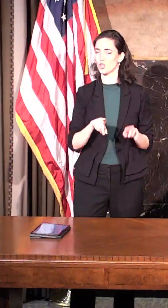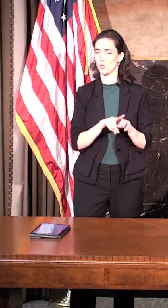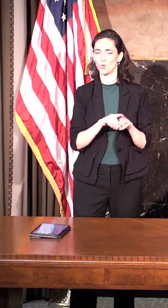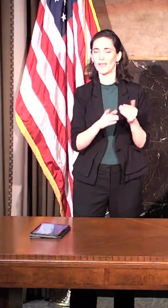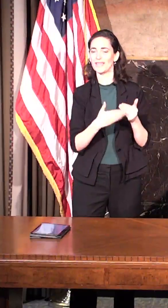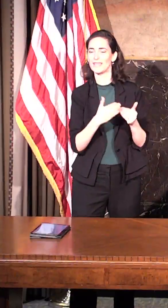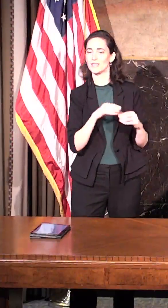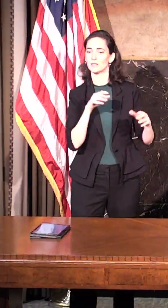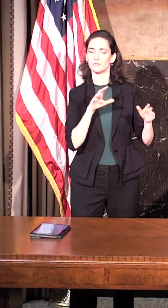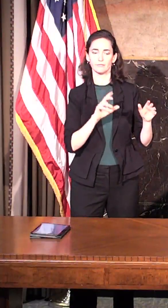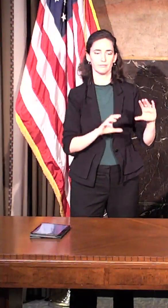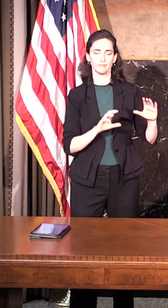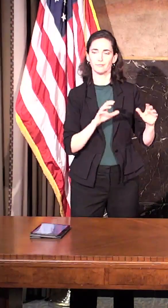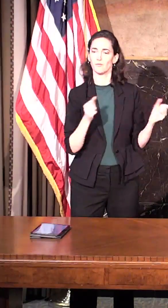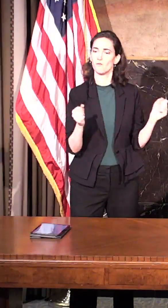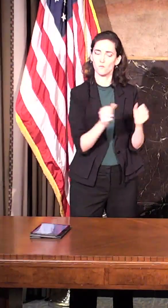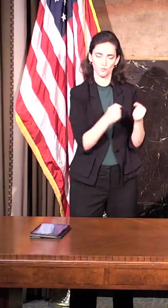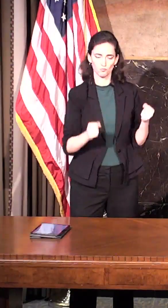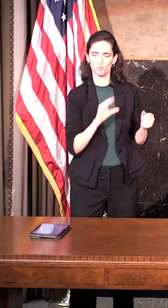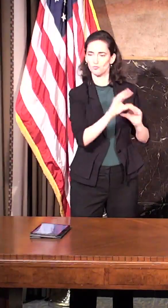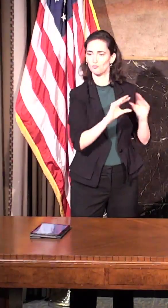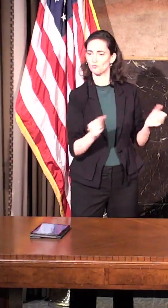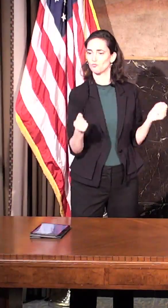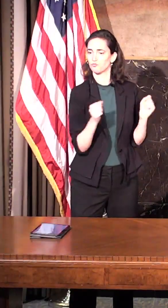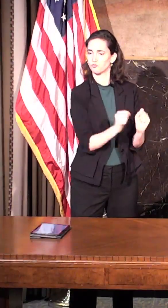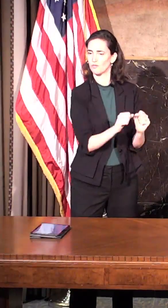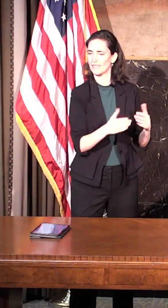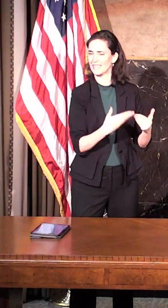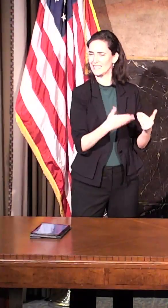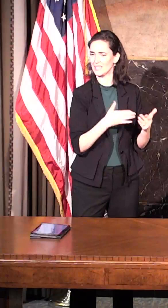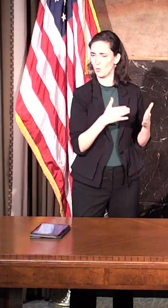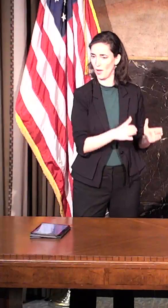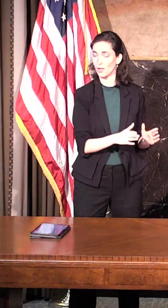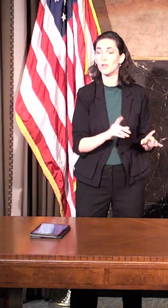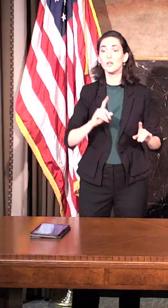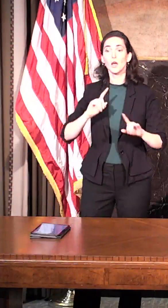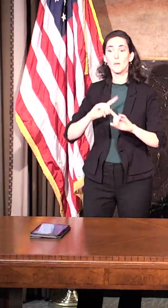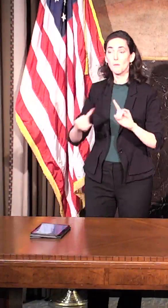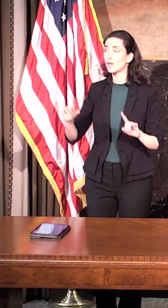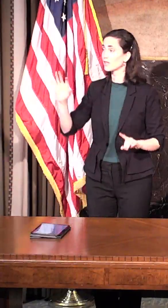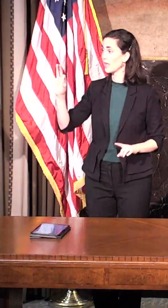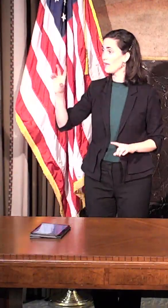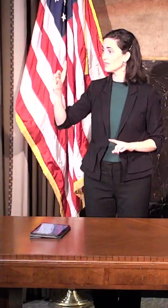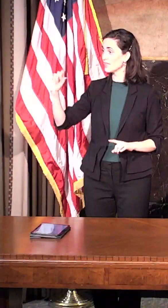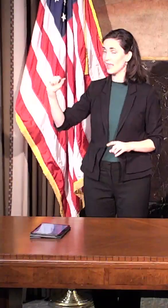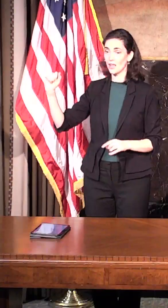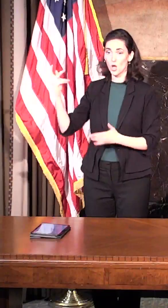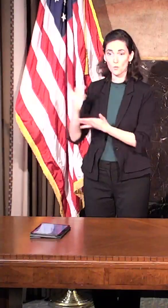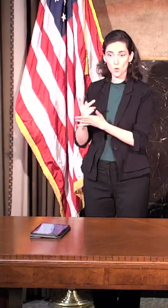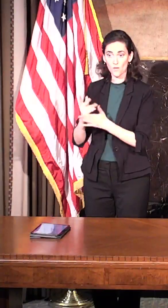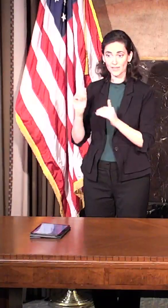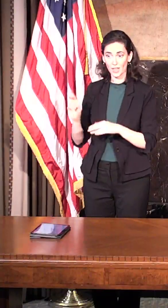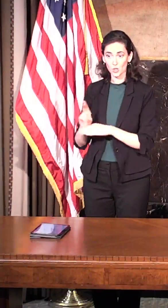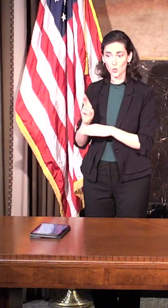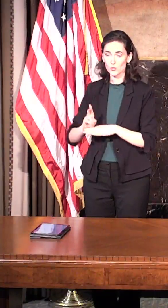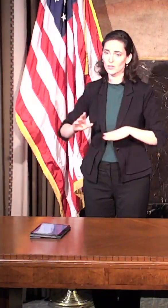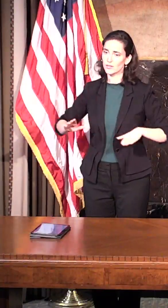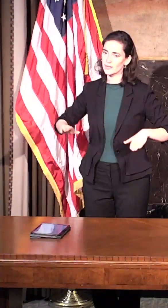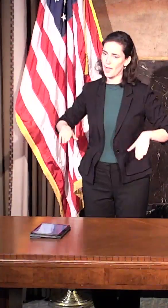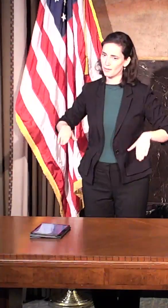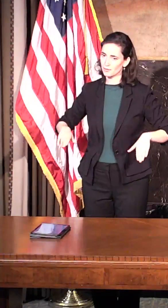as well. But as I stand before you right now, the FDA has not granted an emergency use authorization. And so to talk